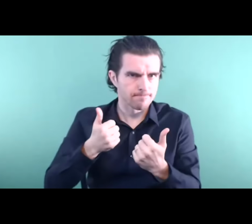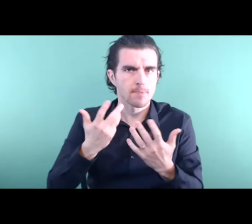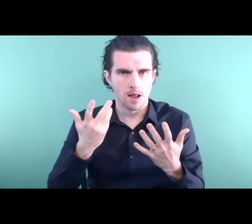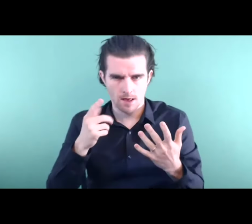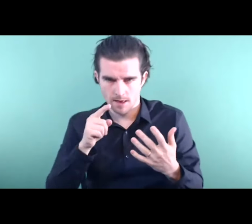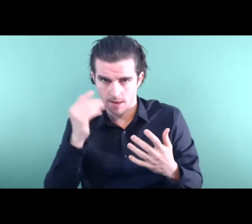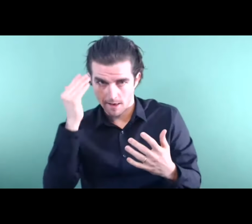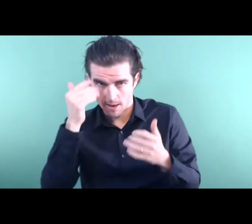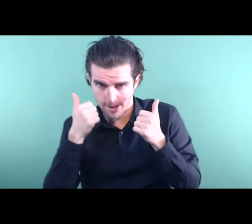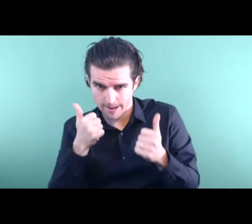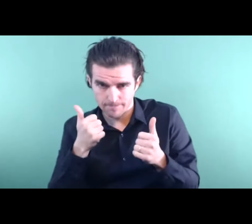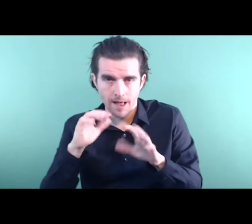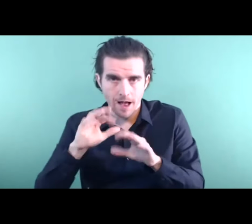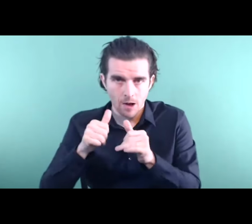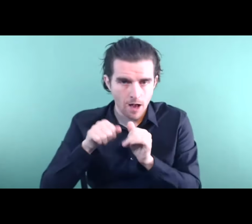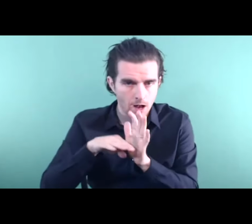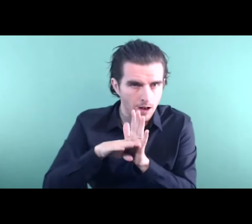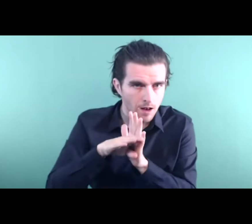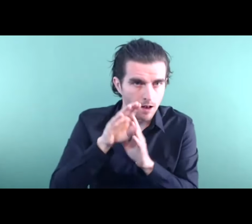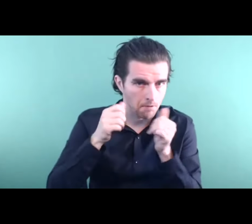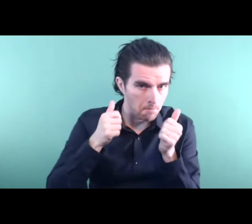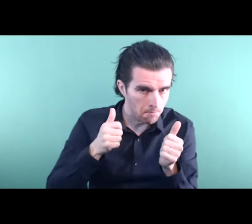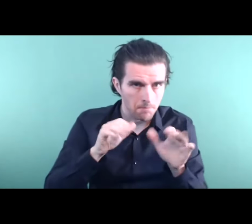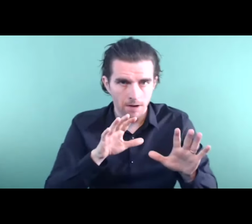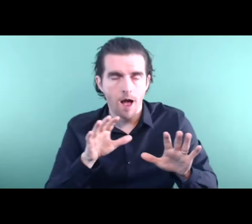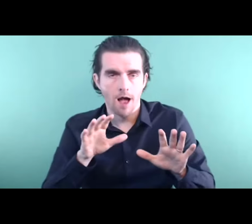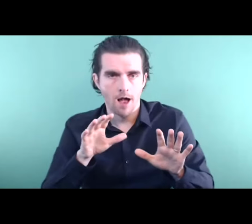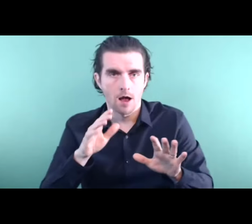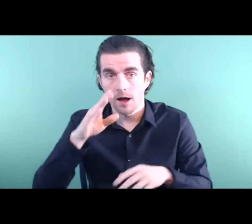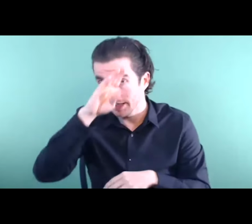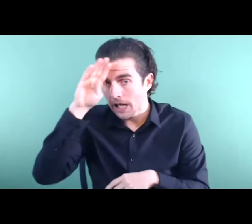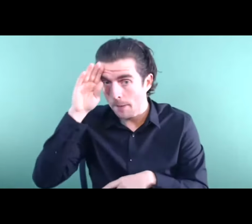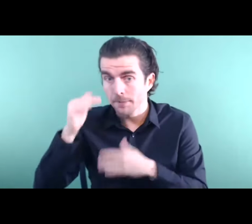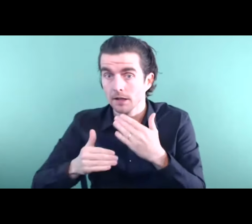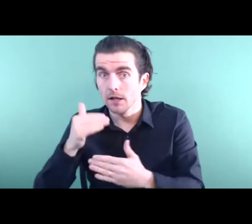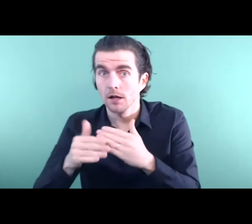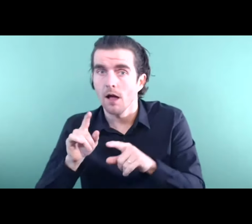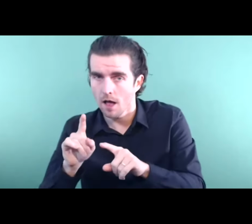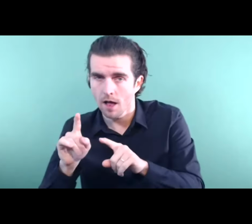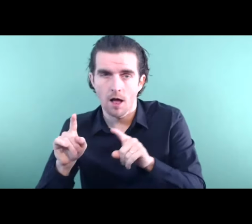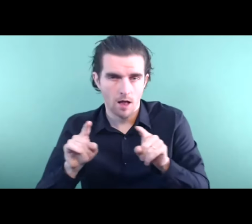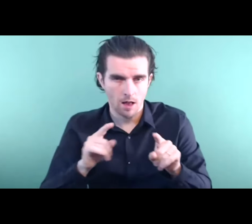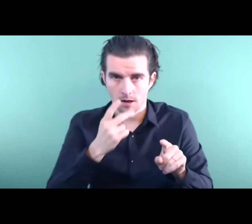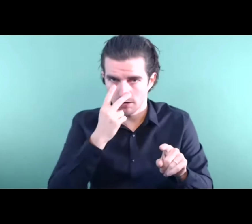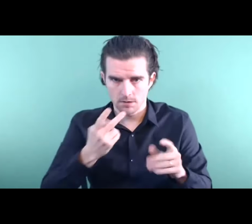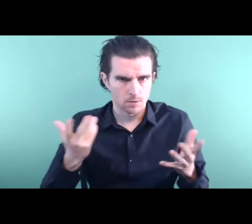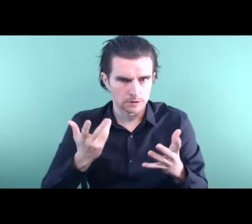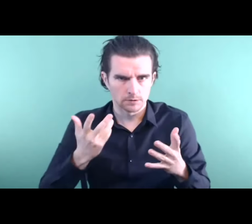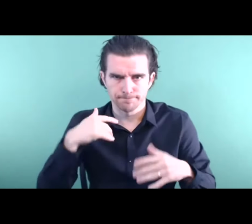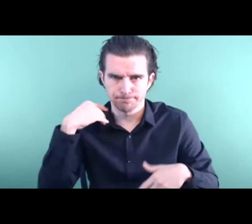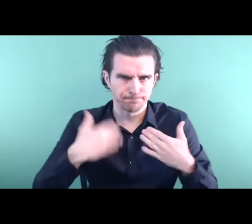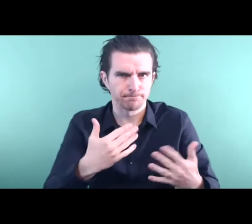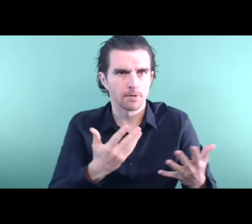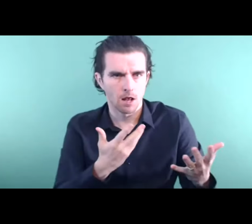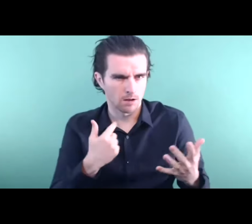of experts that could support our work because it's needed. And I think that, I mean, that's something that is not